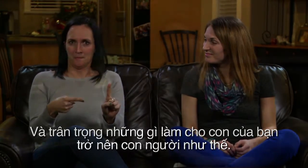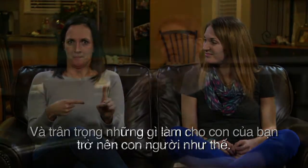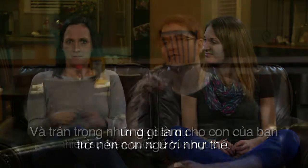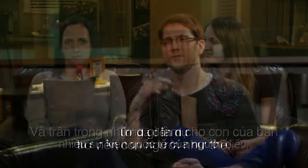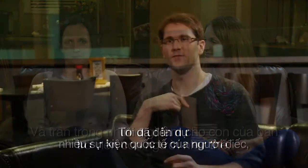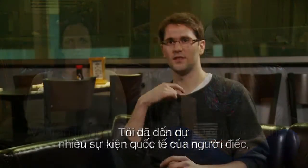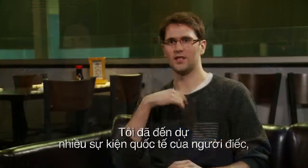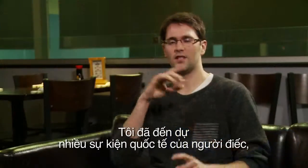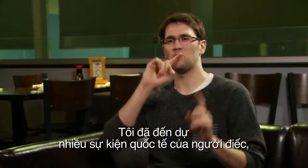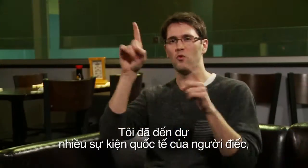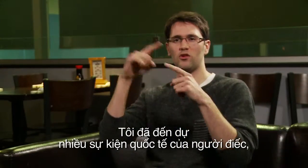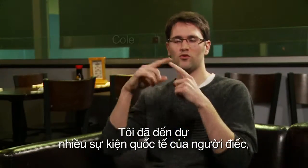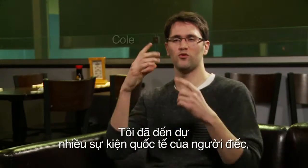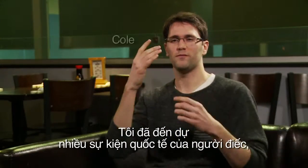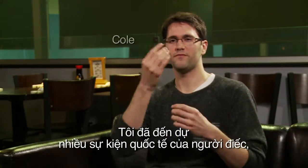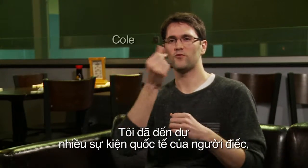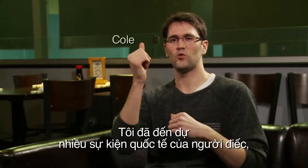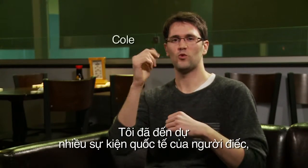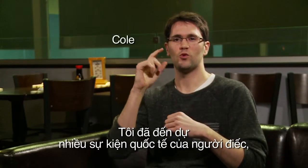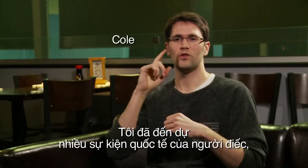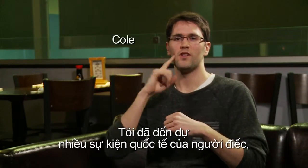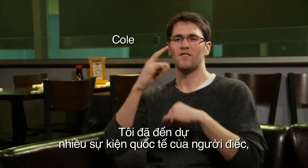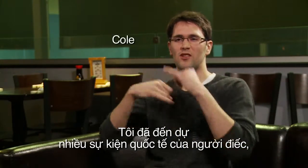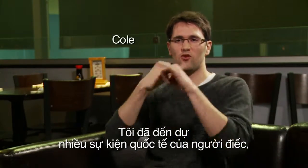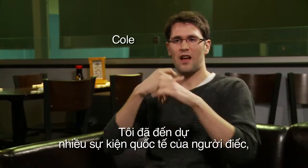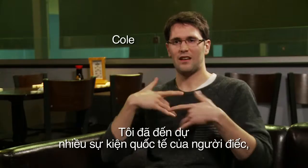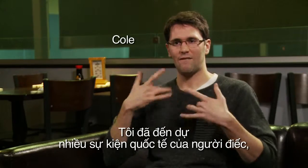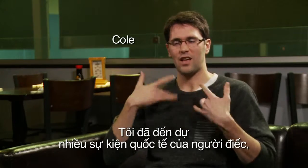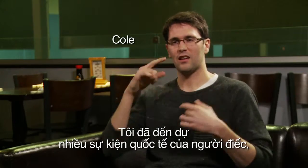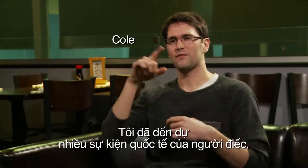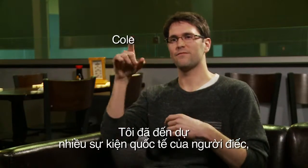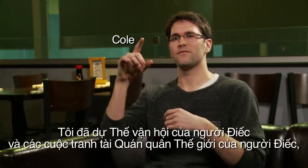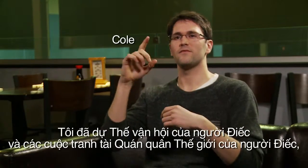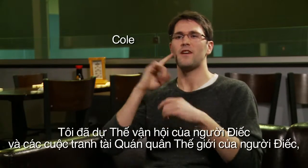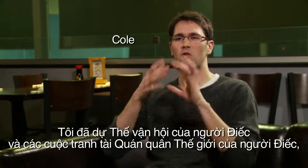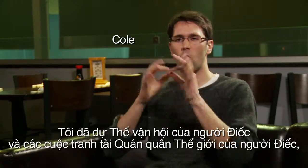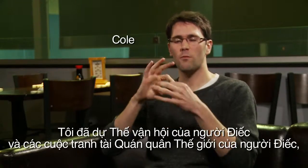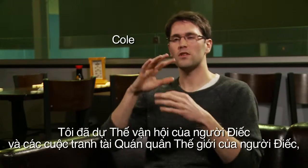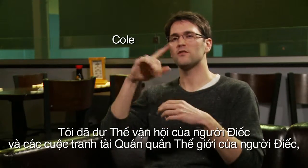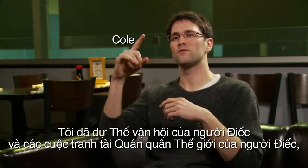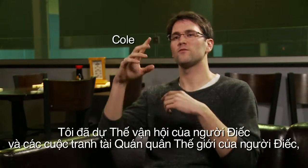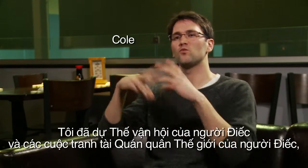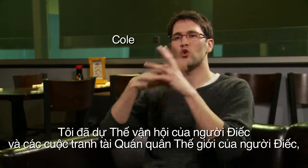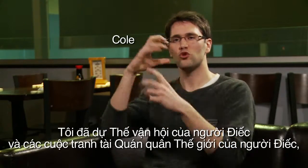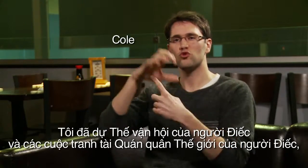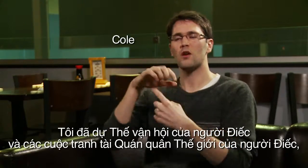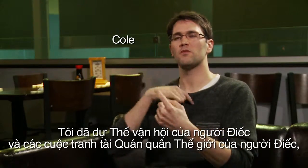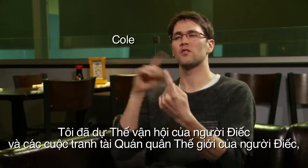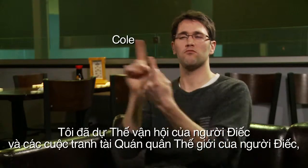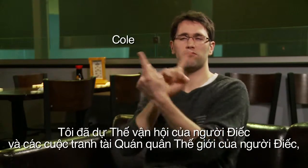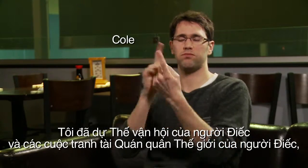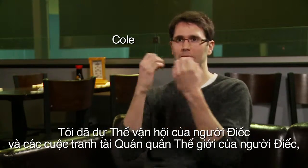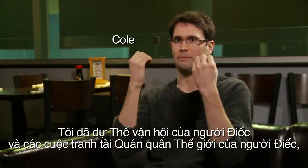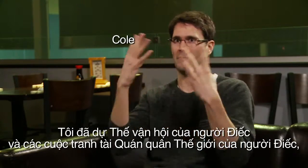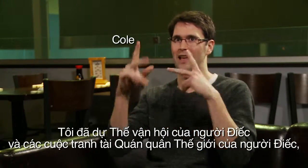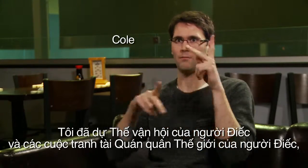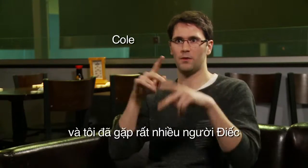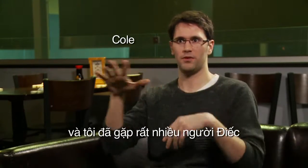I've gone to several different deaf international events. I've been to the Deaflympics and the World Championships. And I've met